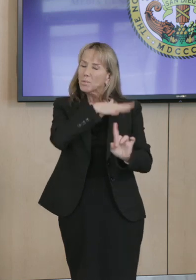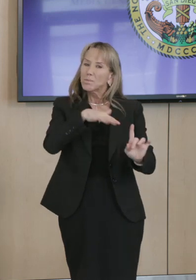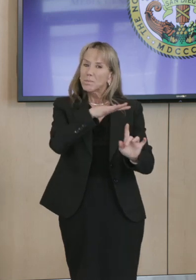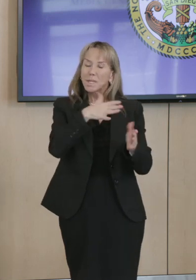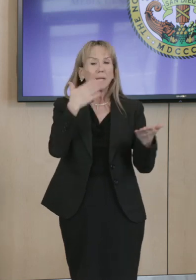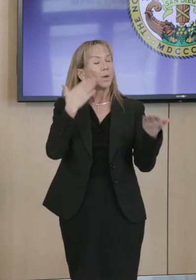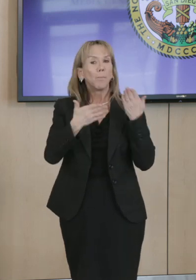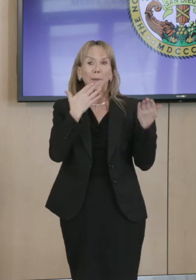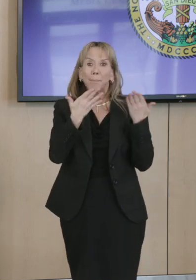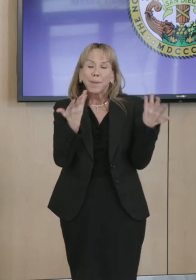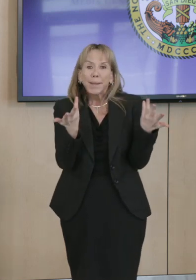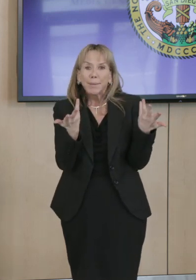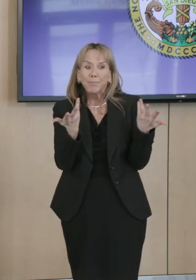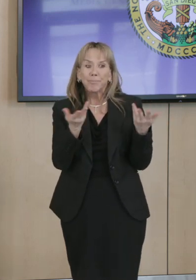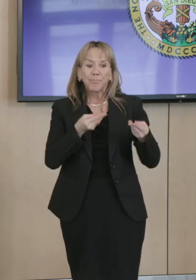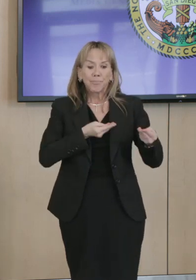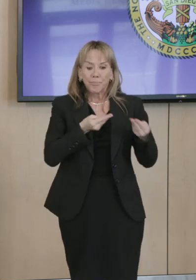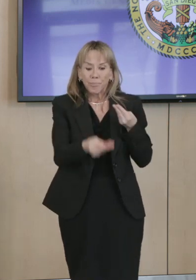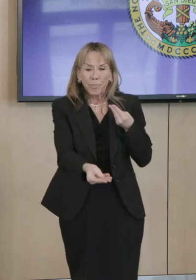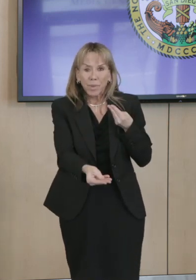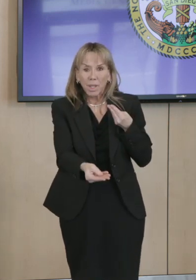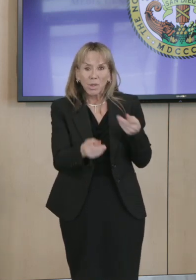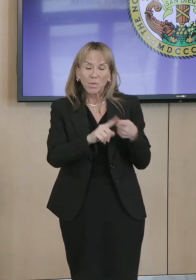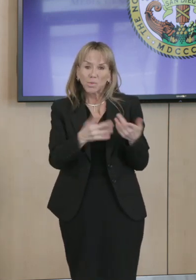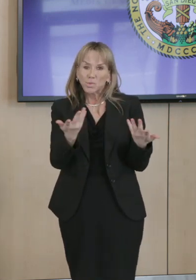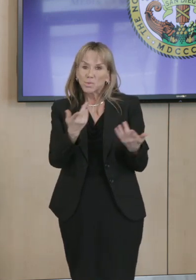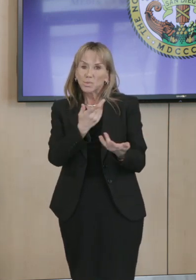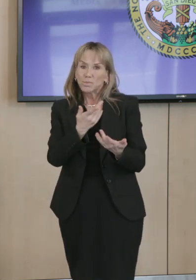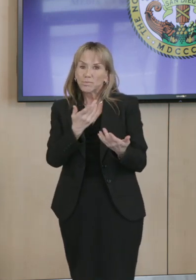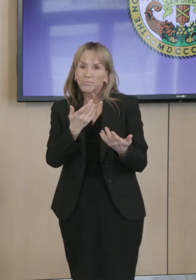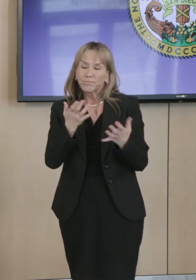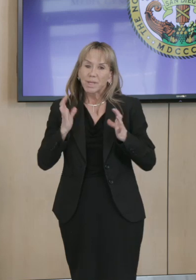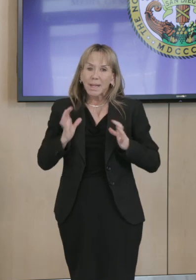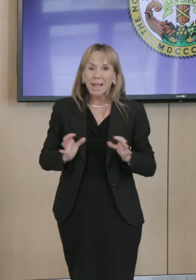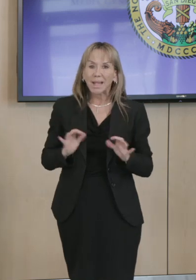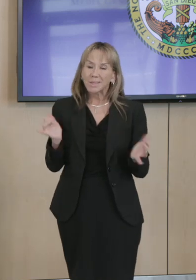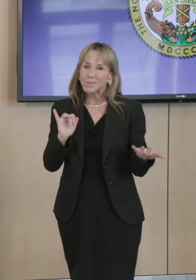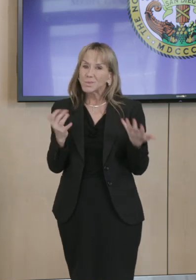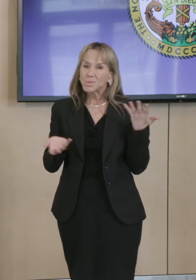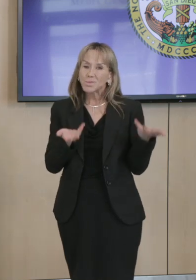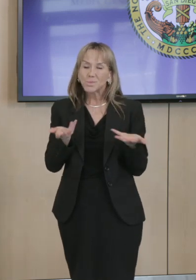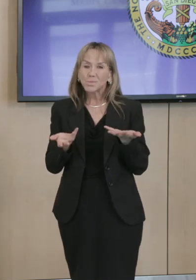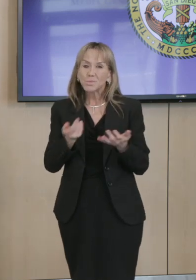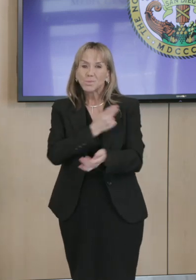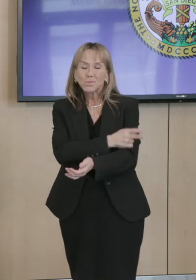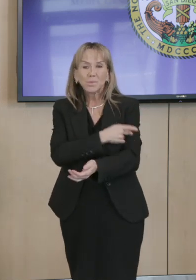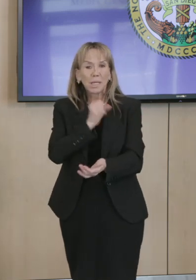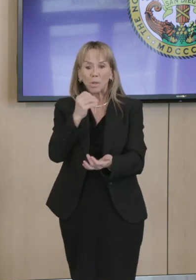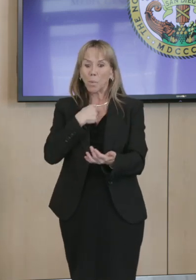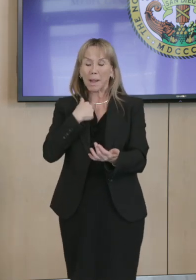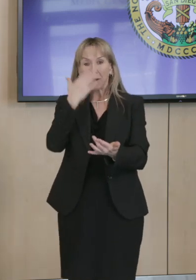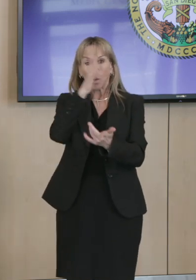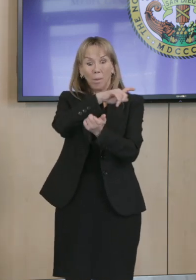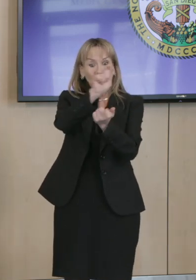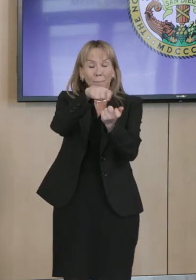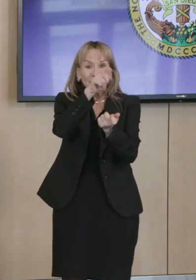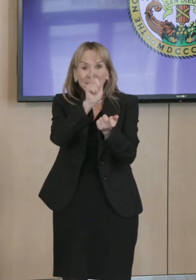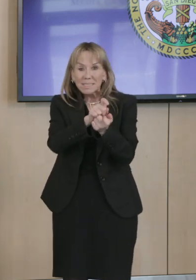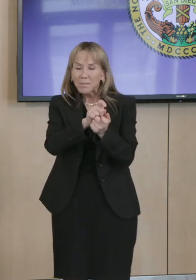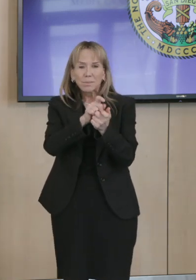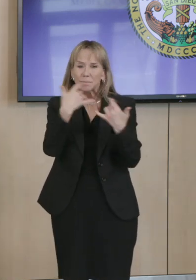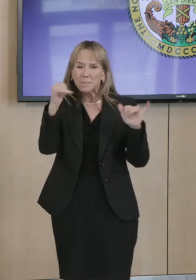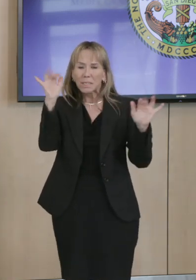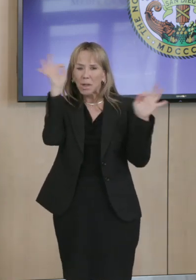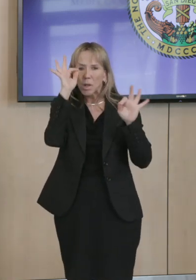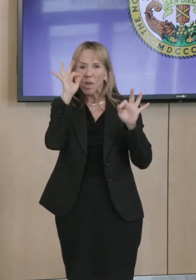be transmission to their clients. So we are unaware of any specific individual, however, that